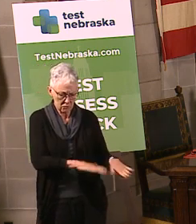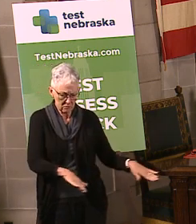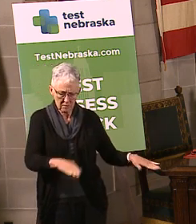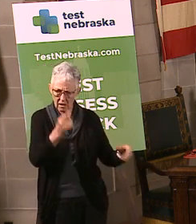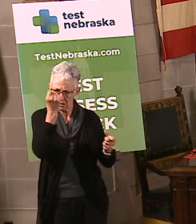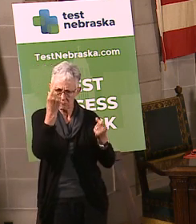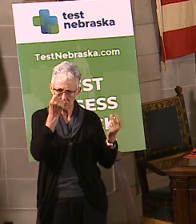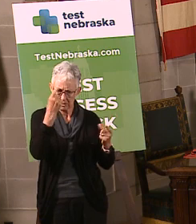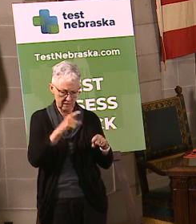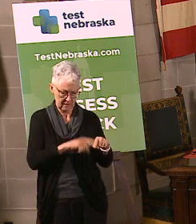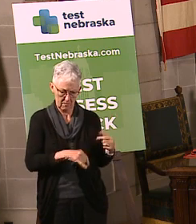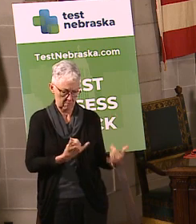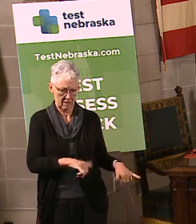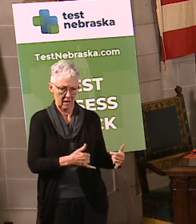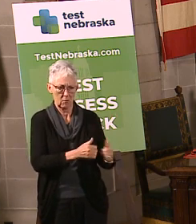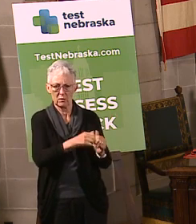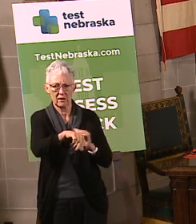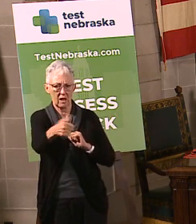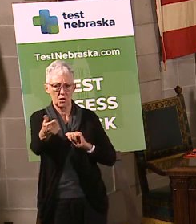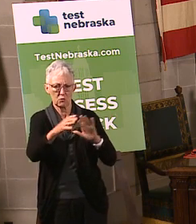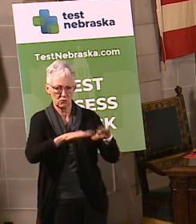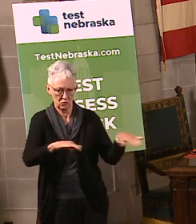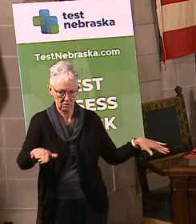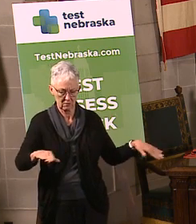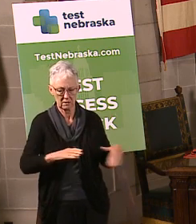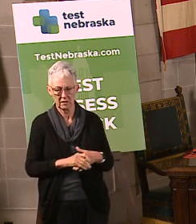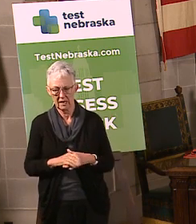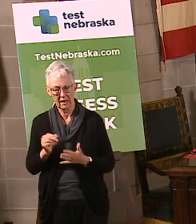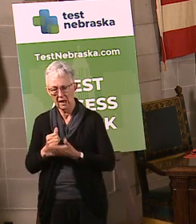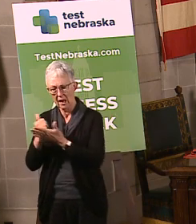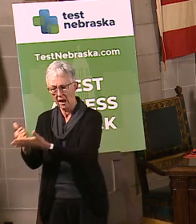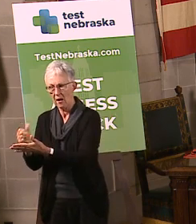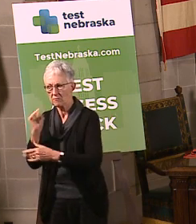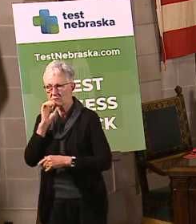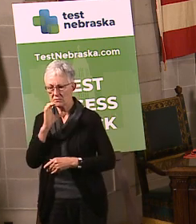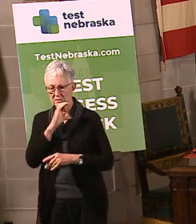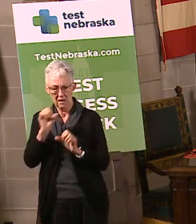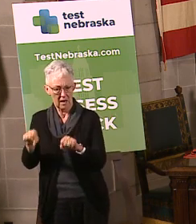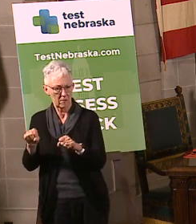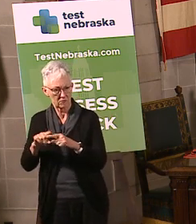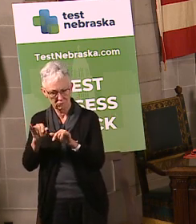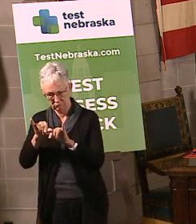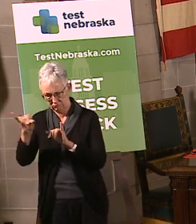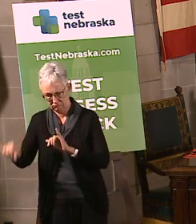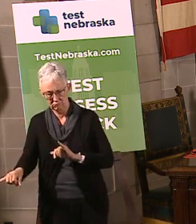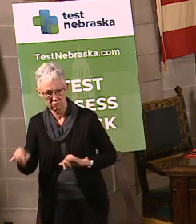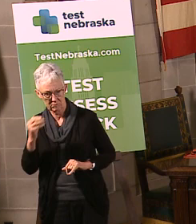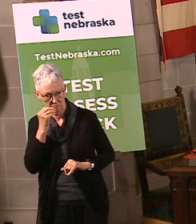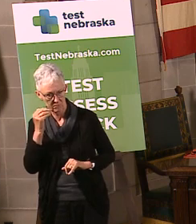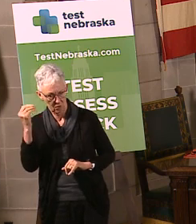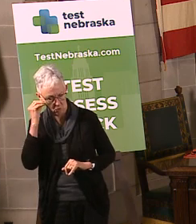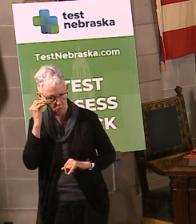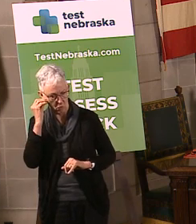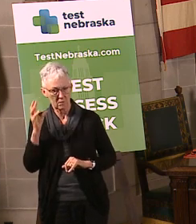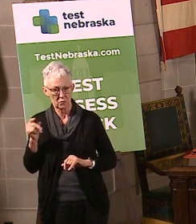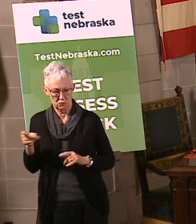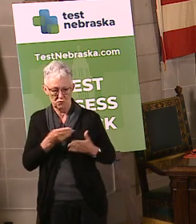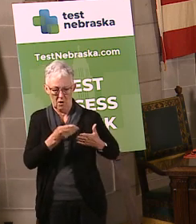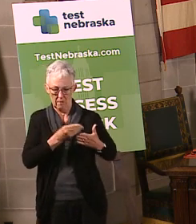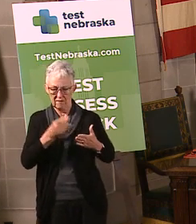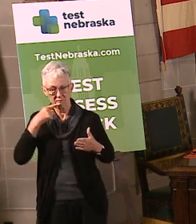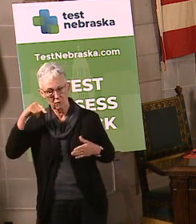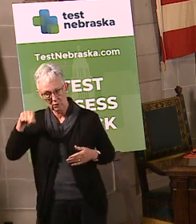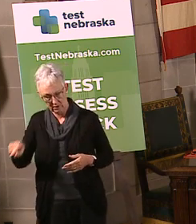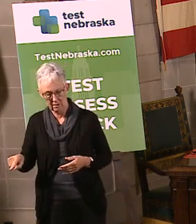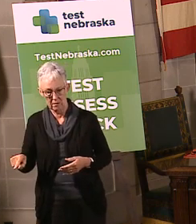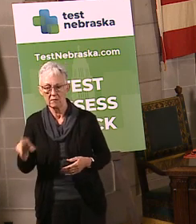errands for them so they can stay at home, but don't go visit them in long-term care facilities. And of course, number 6, exercise daily at home